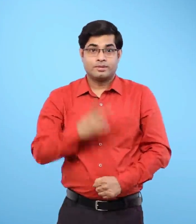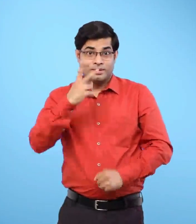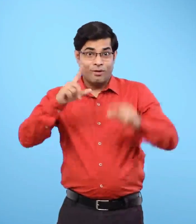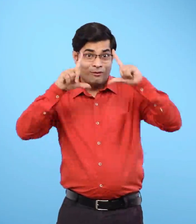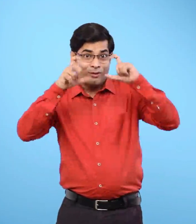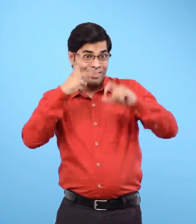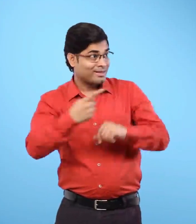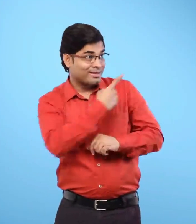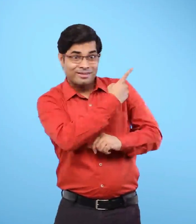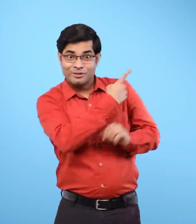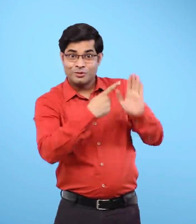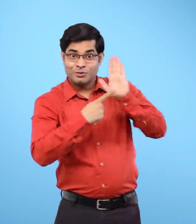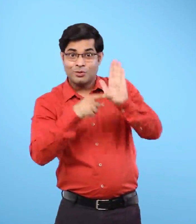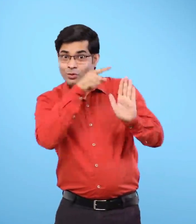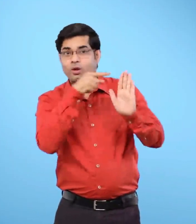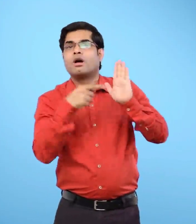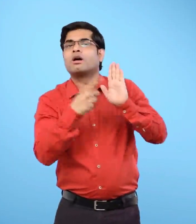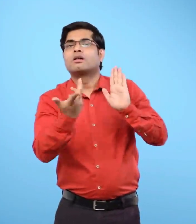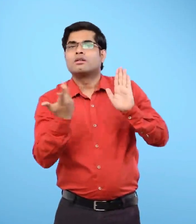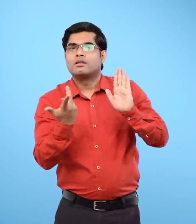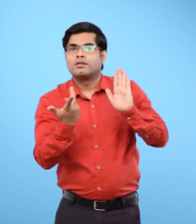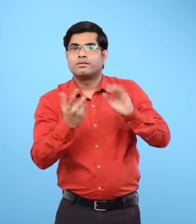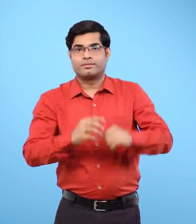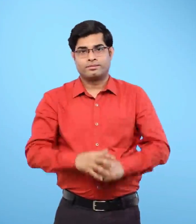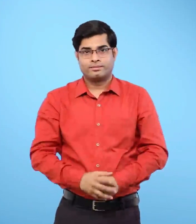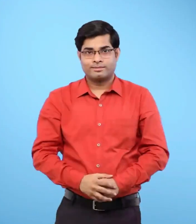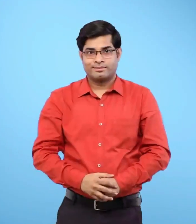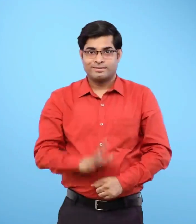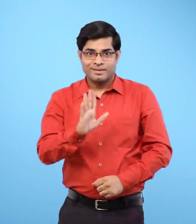The picture shows a popular way to remember long and short months.